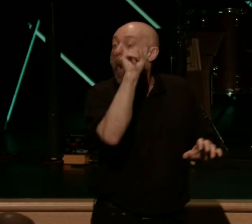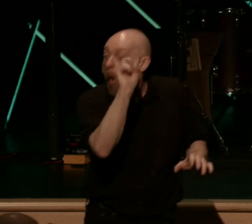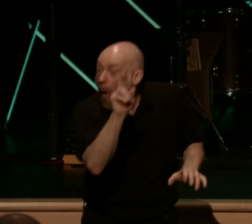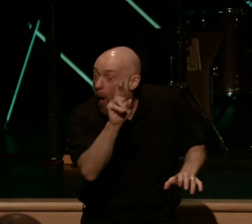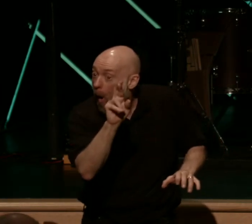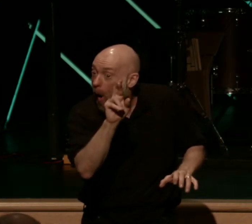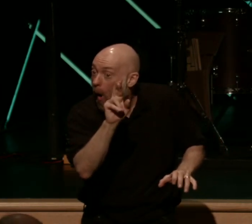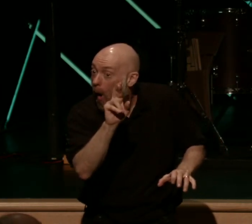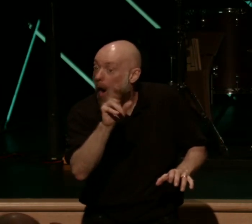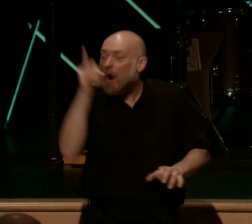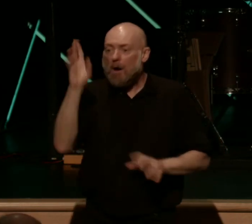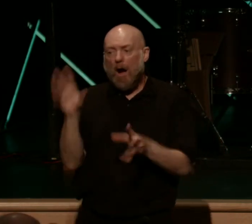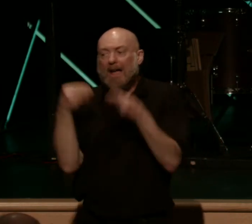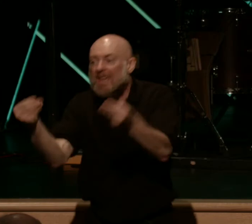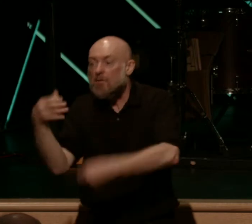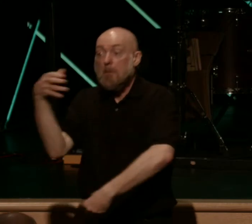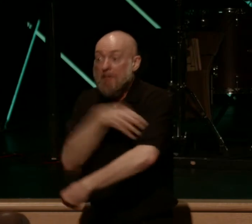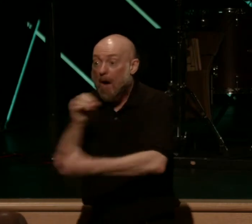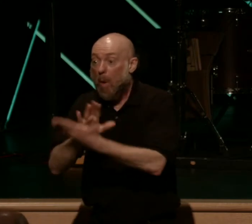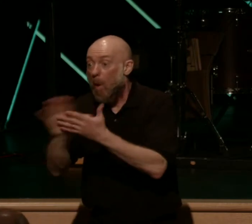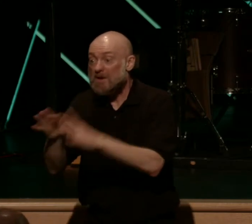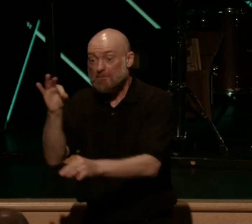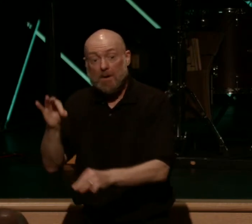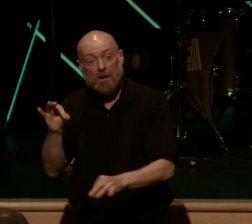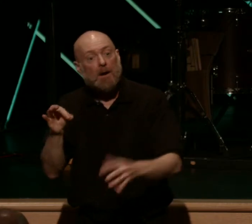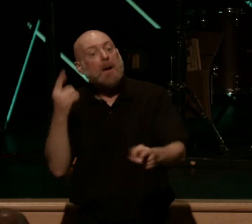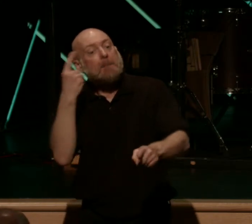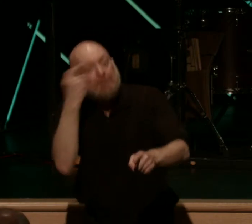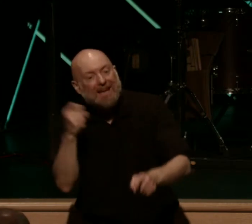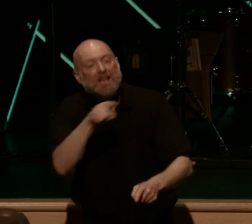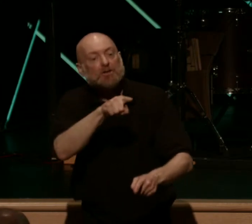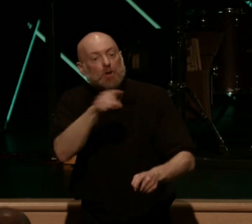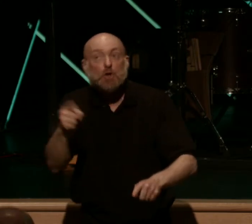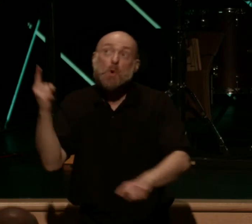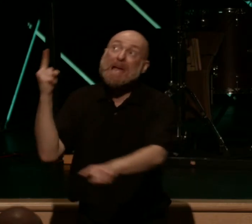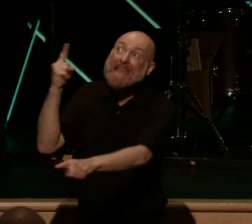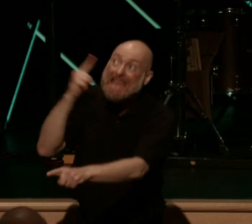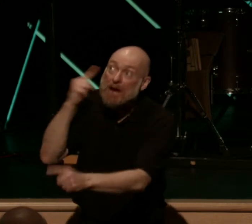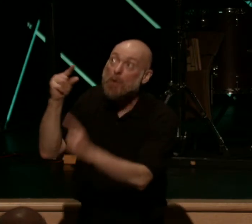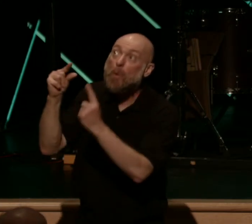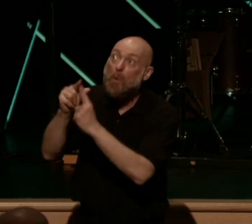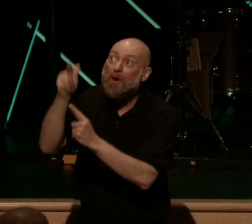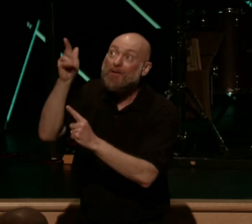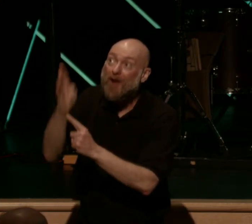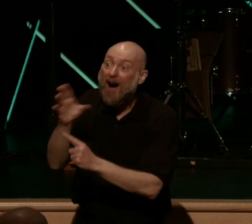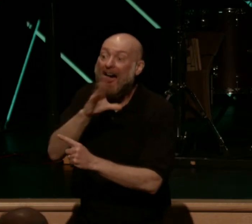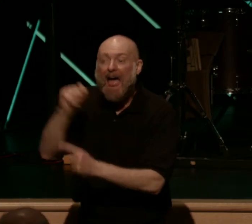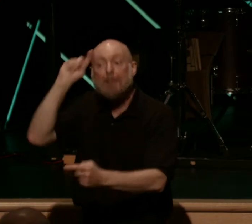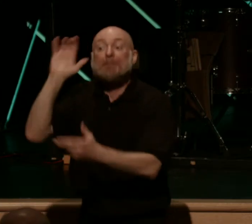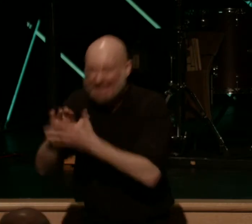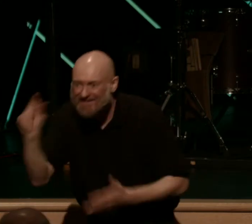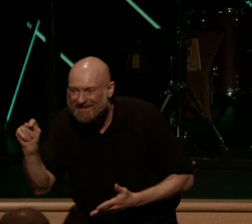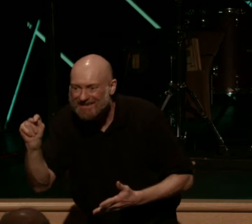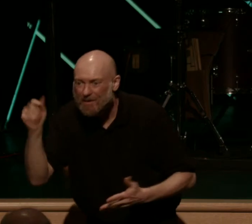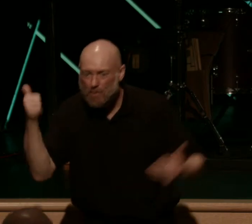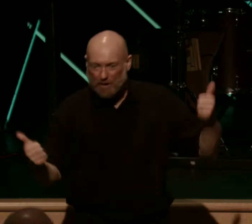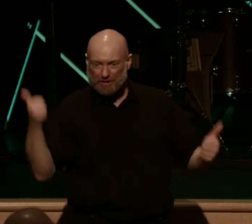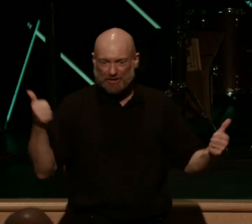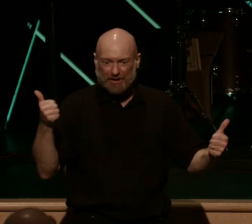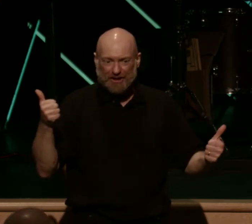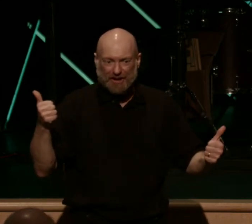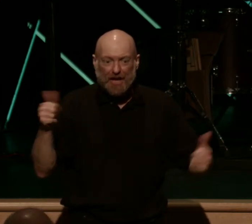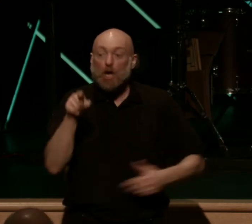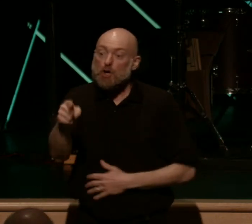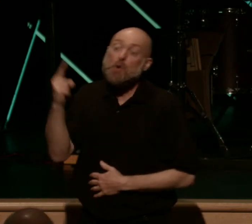Or does God supply the power of the Holy Spirit to you because you're hearing the word of God and believing it? Hearing